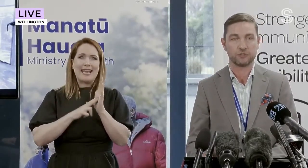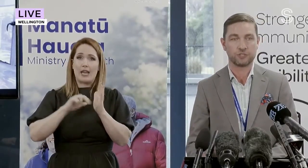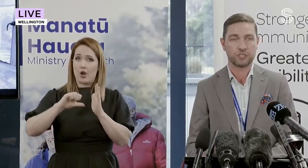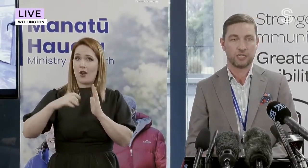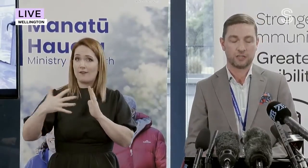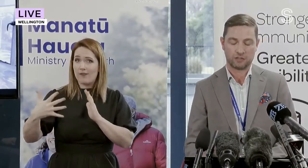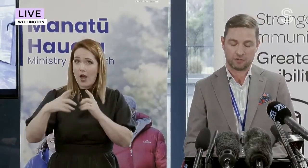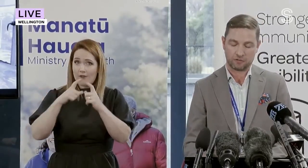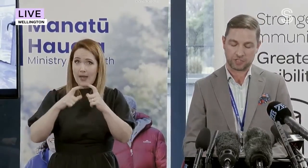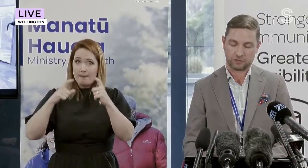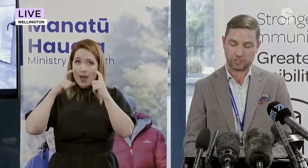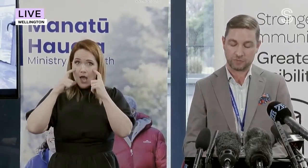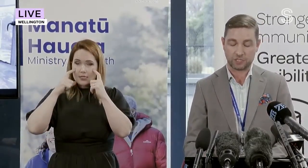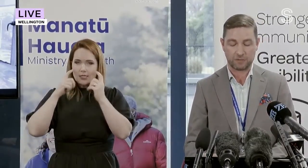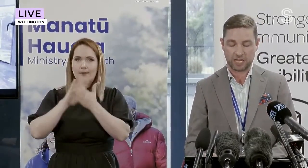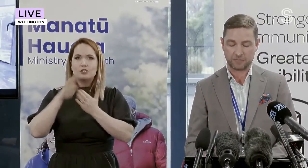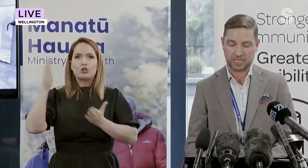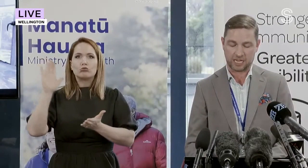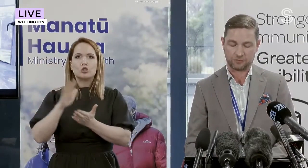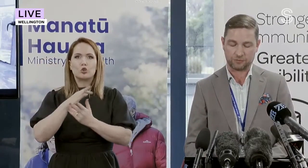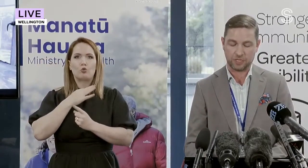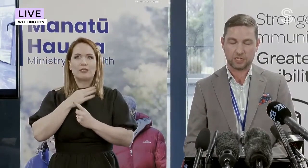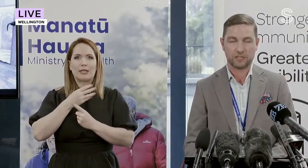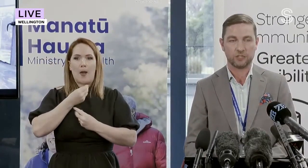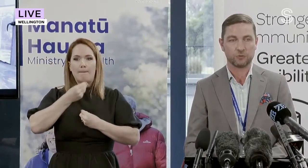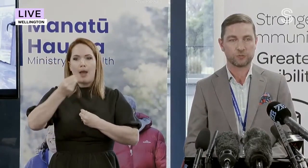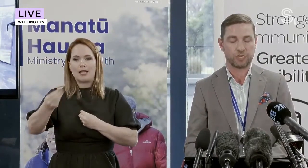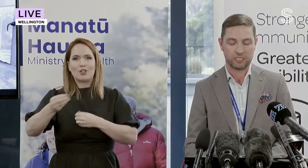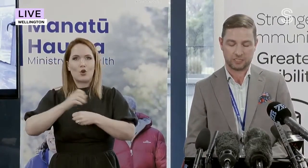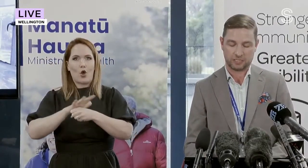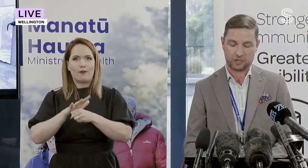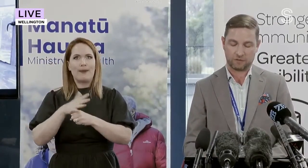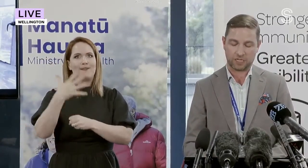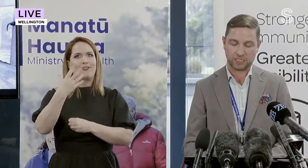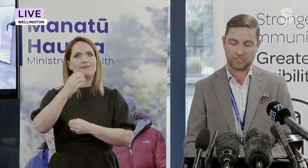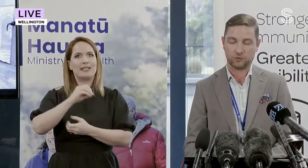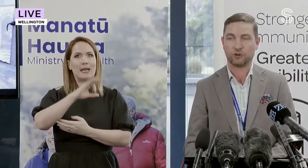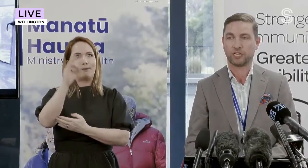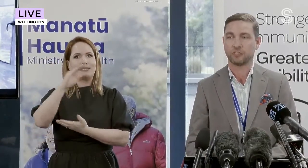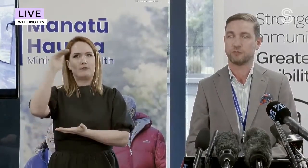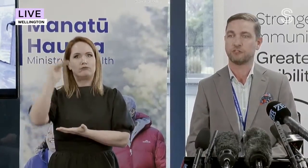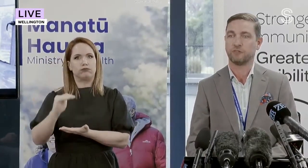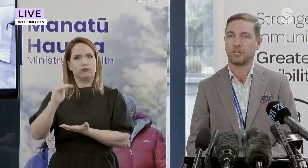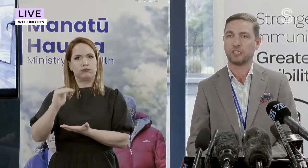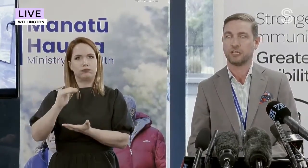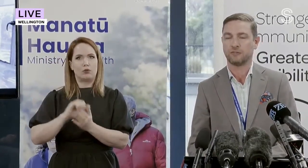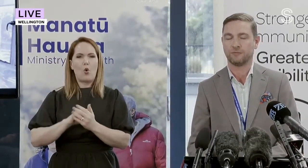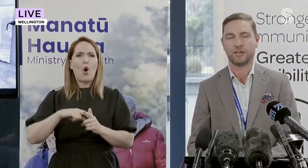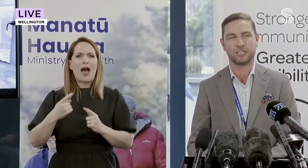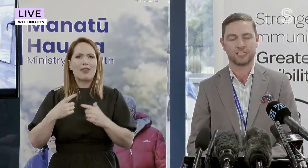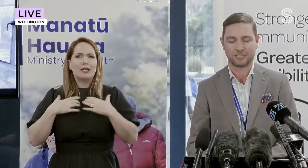can reduce the risk of transmission by up to half, that you will spread COVID-19 or other respiratory